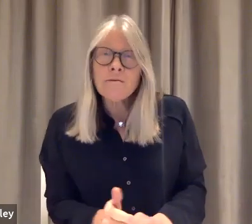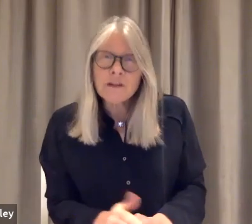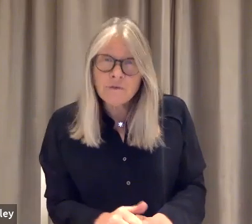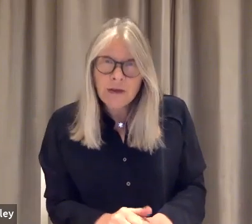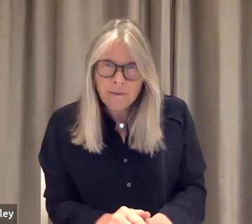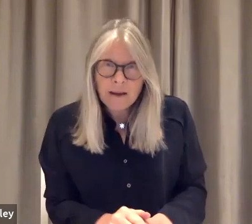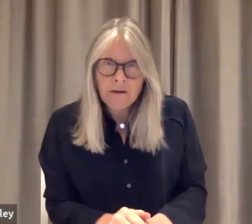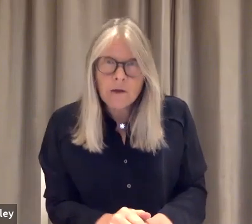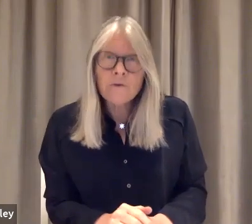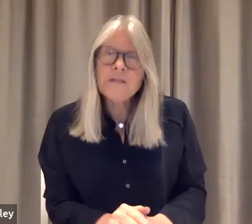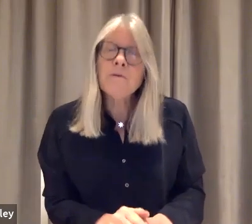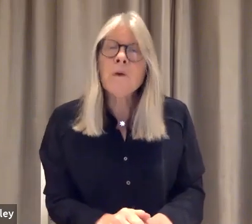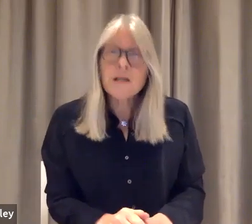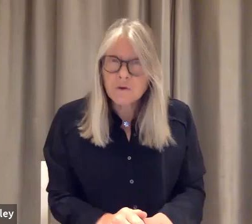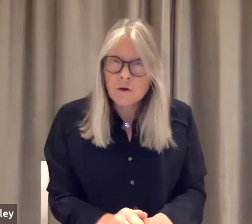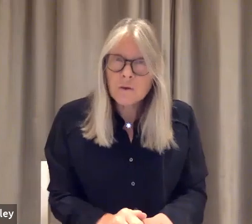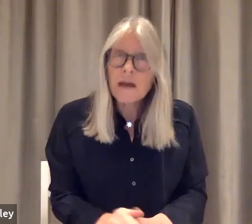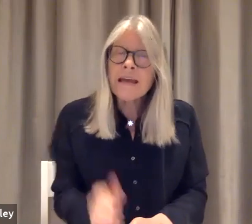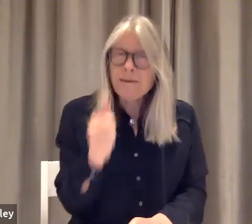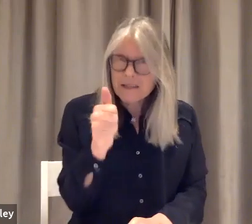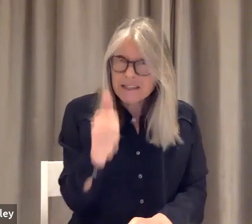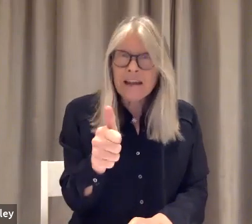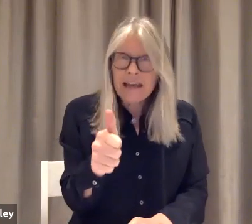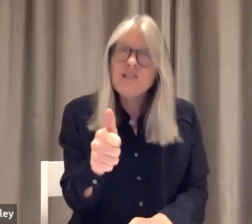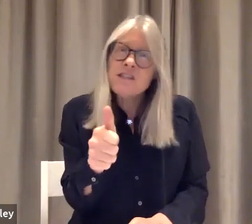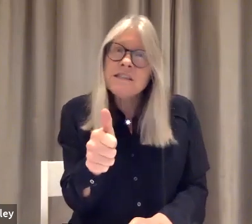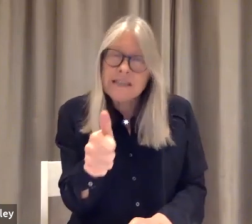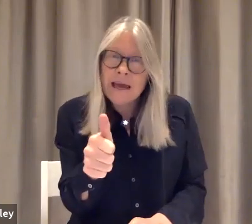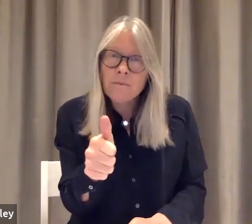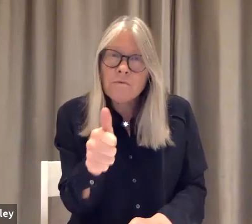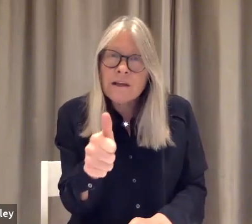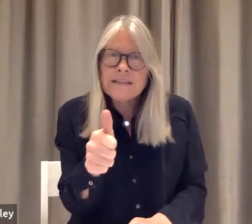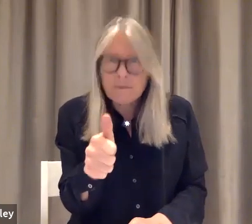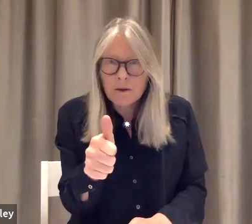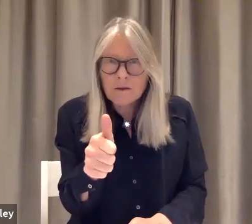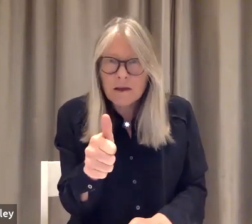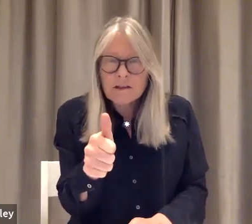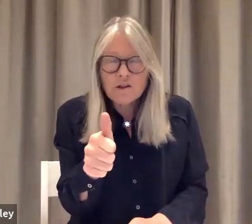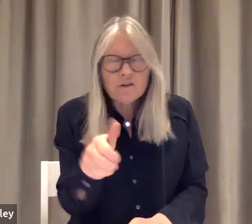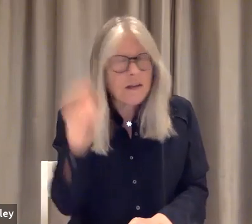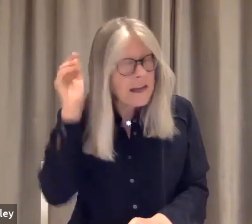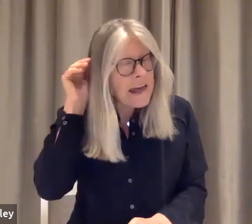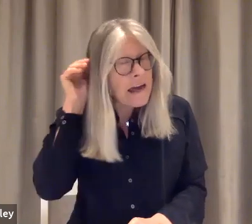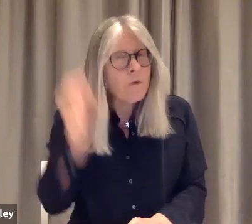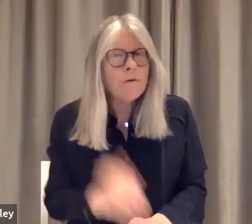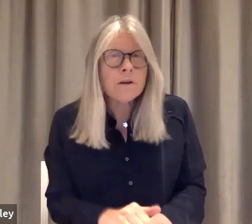rich vocabulary, all of the different words for good, we're going to keep the signing just the same, really simple. So children can hear all of those